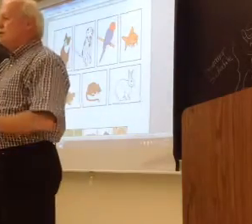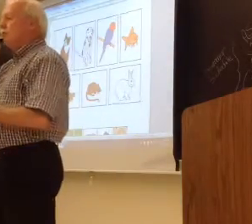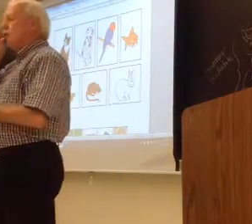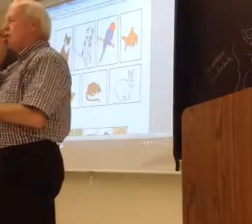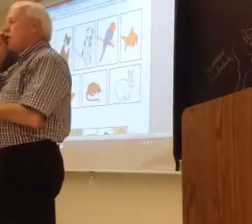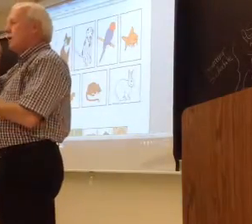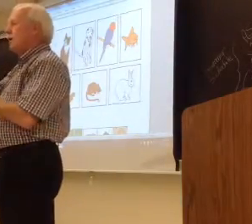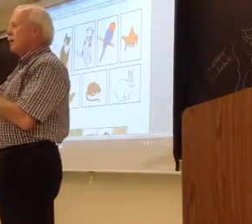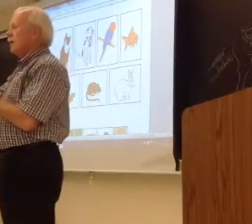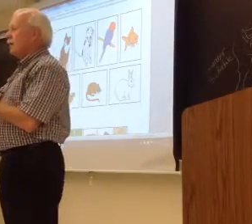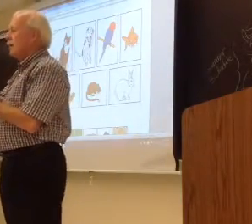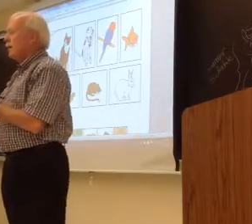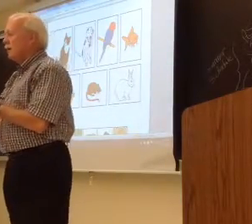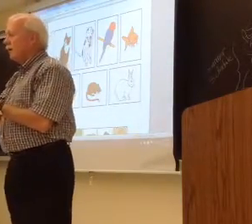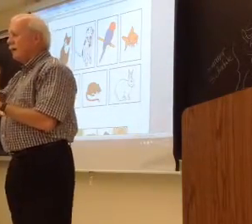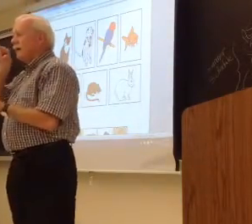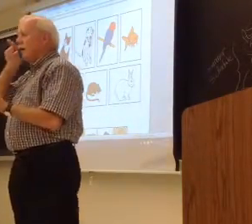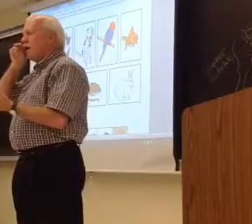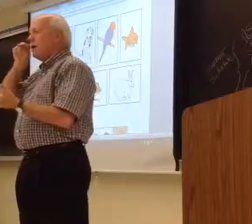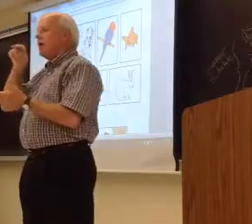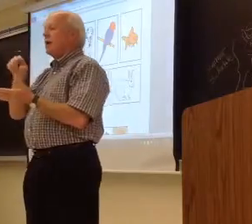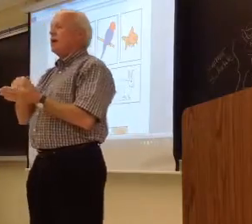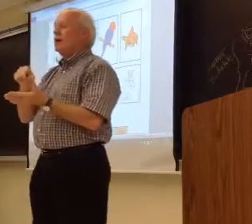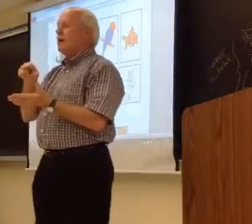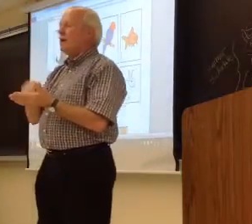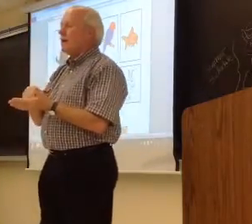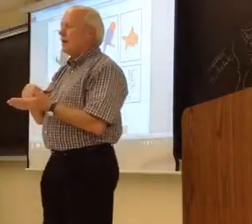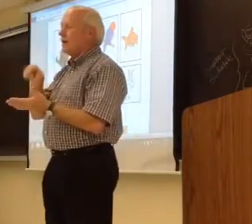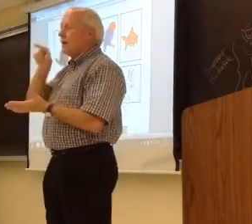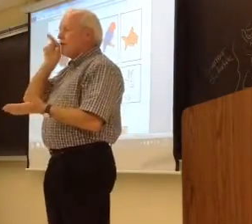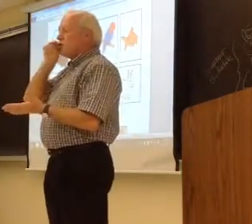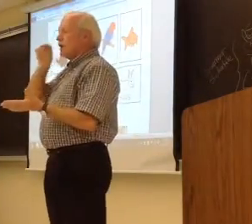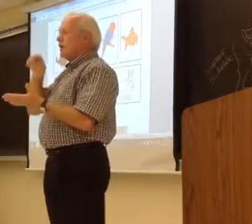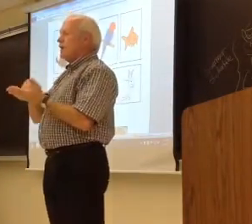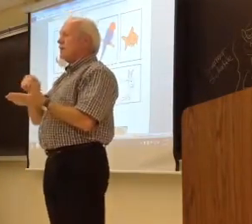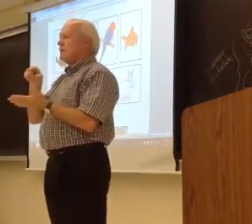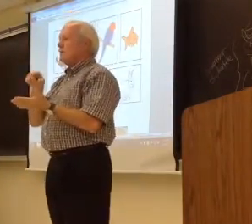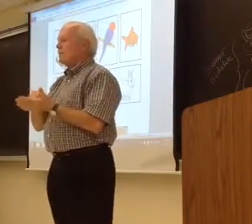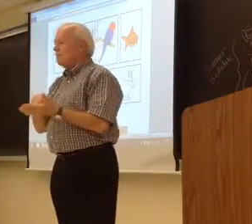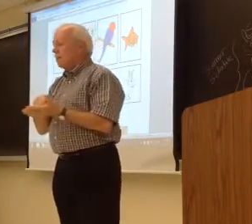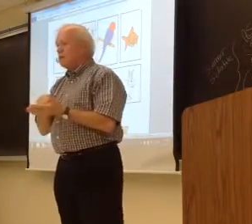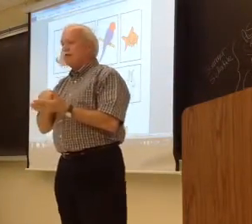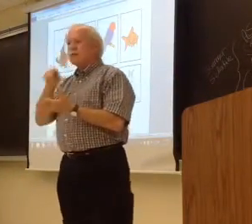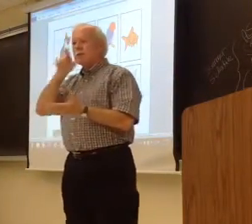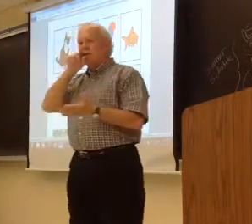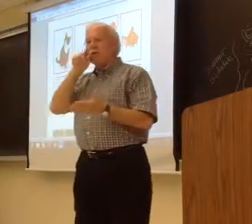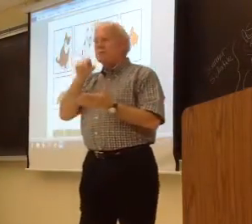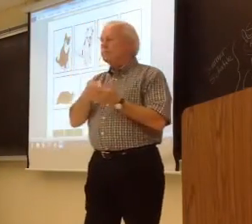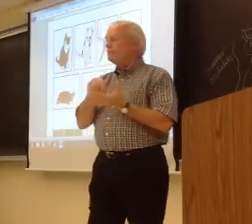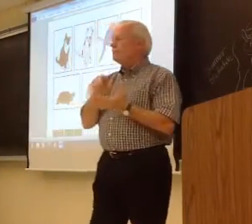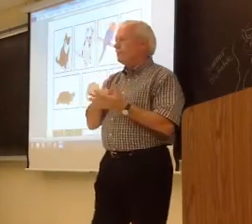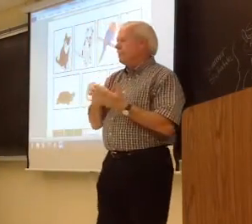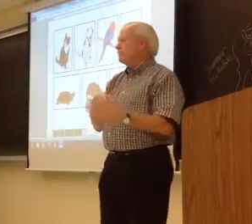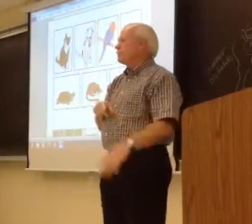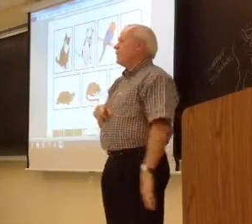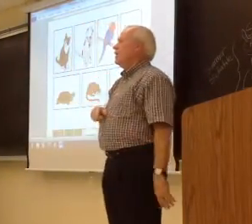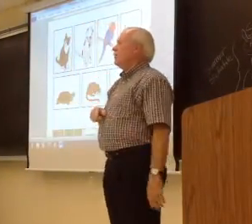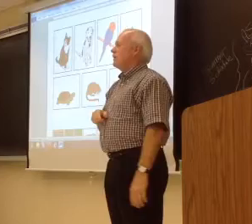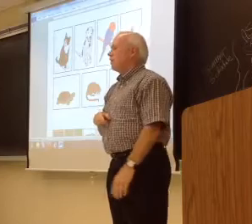do Oh, okay. They're like kicking before. chicken in the chicken, but at the